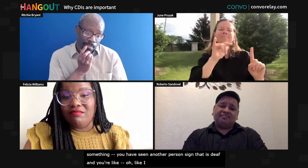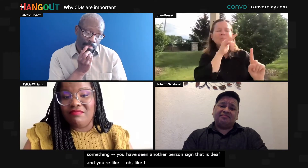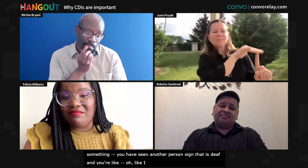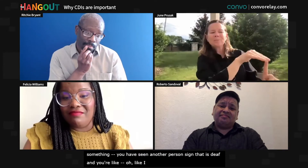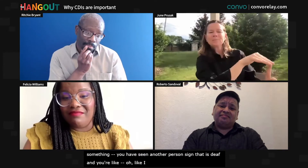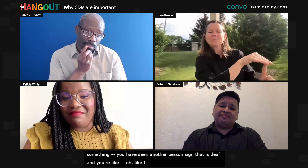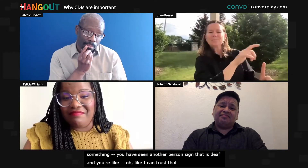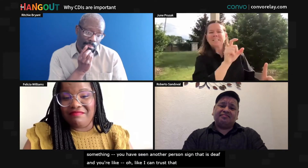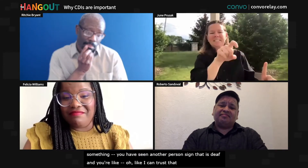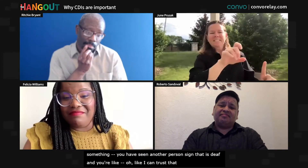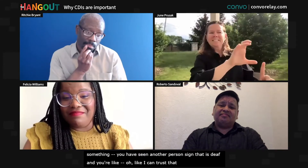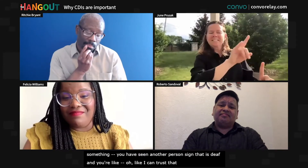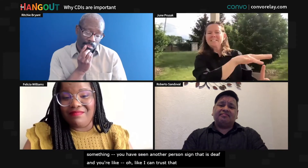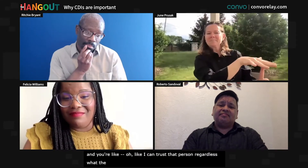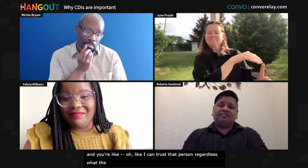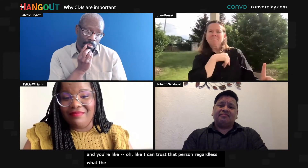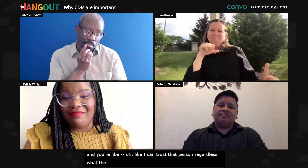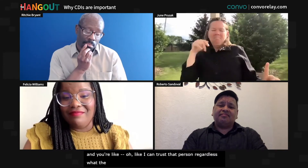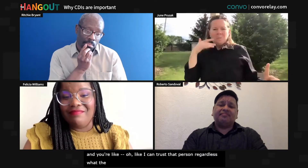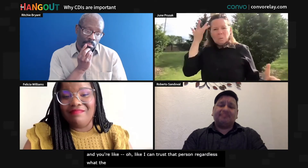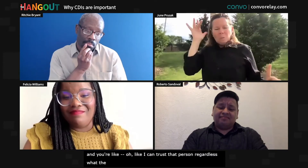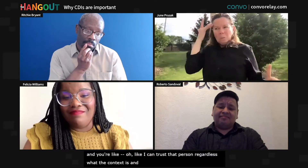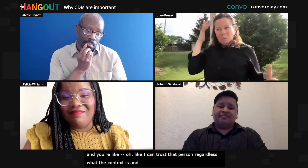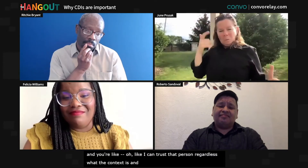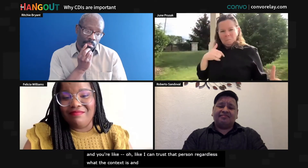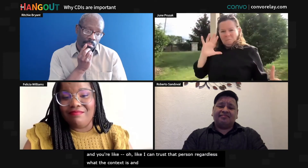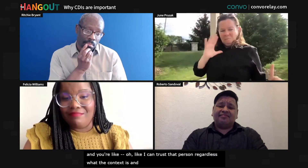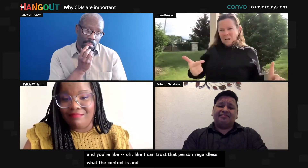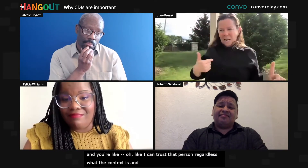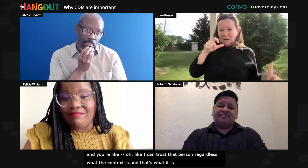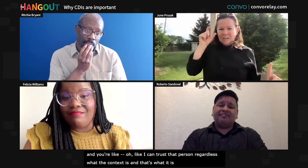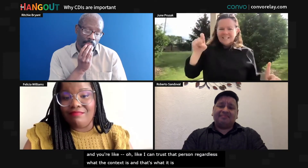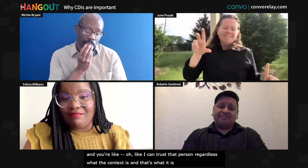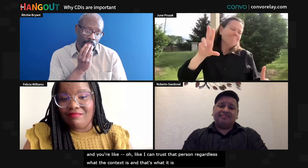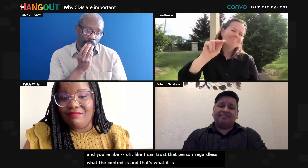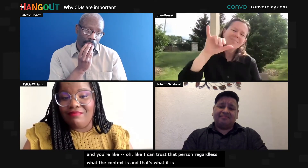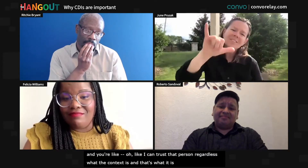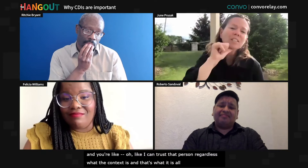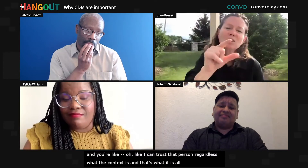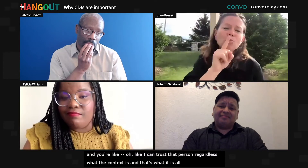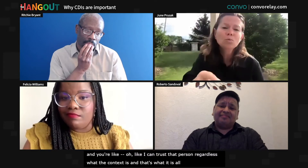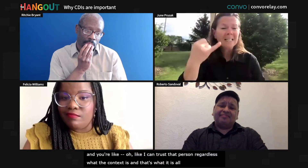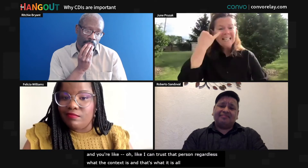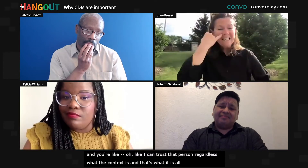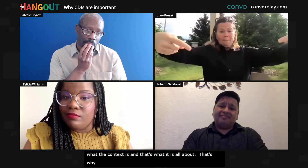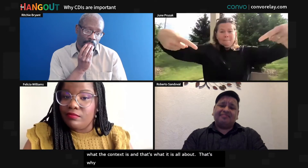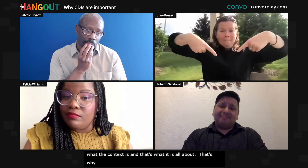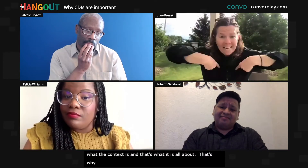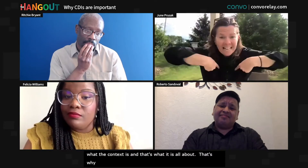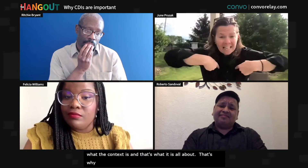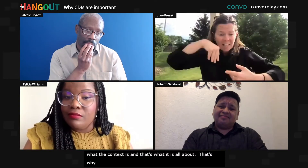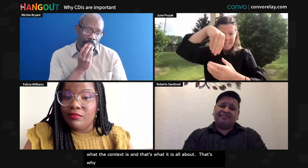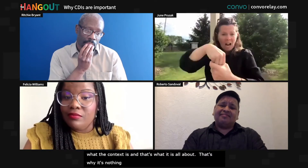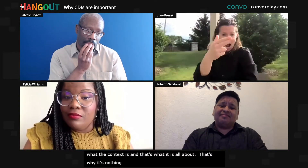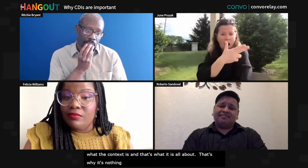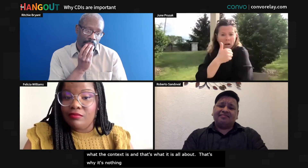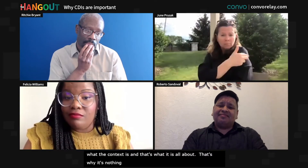I can go in. And that's really what it's all about. So that's why it's nothing to do with intellectual